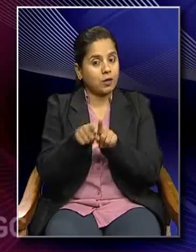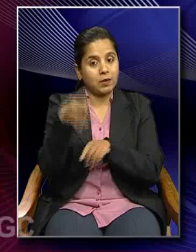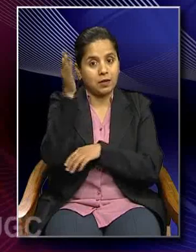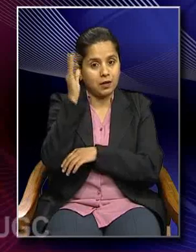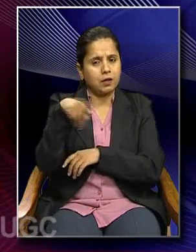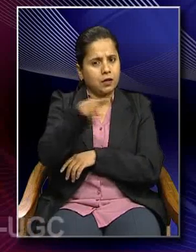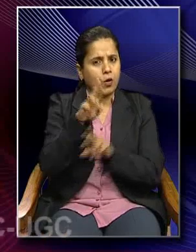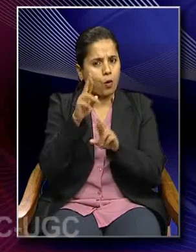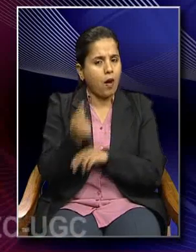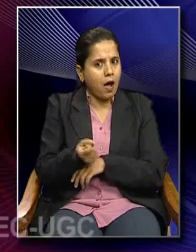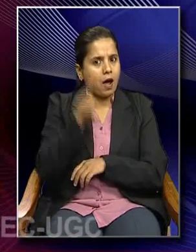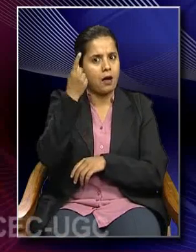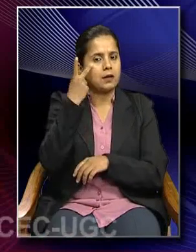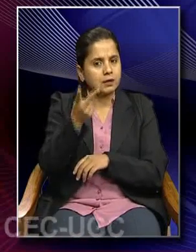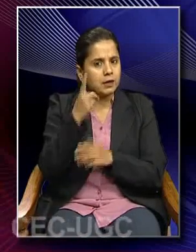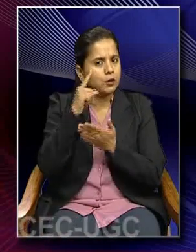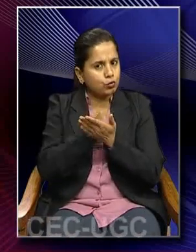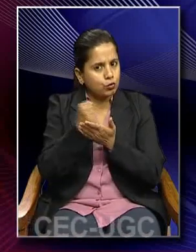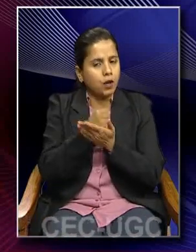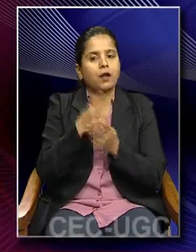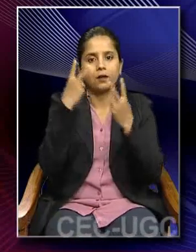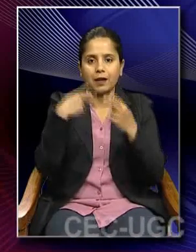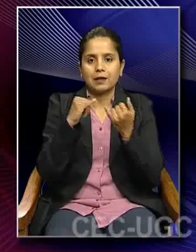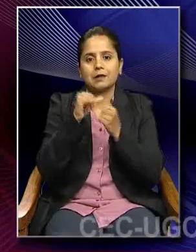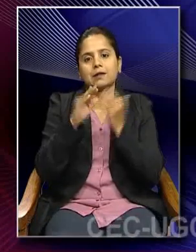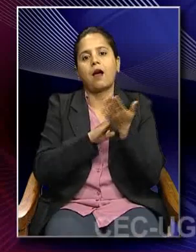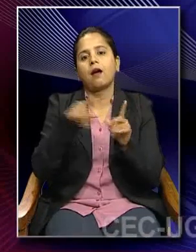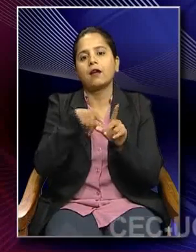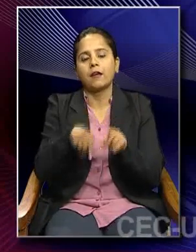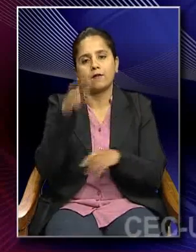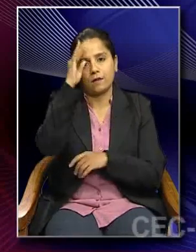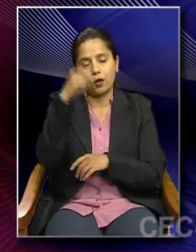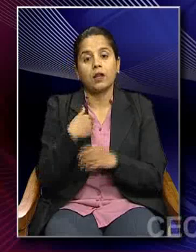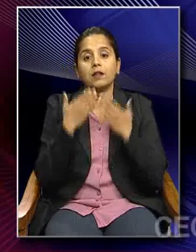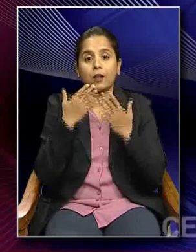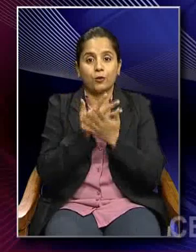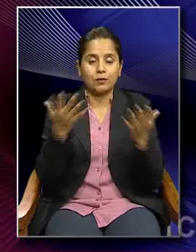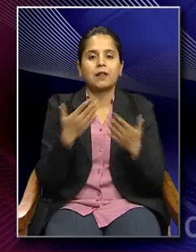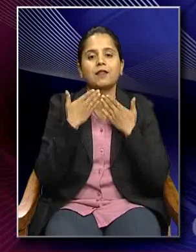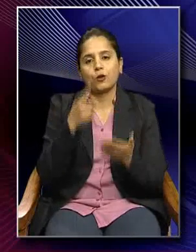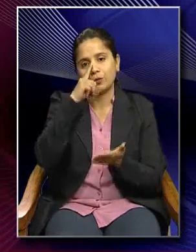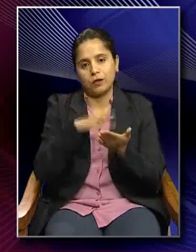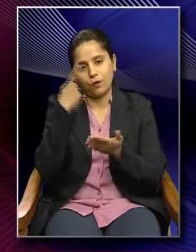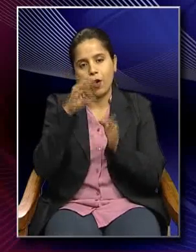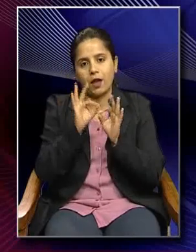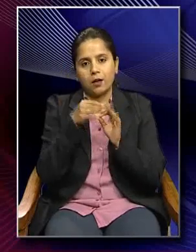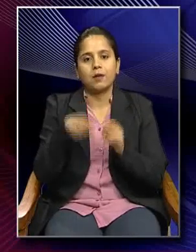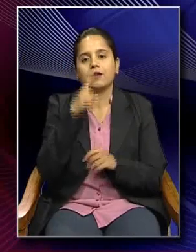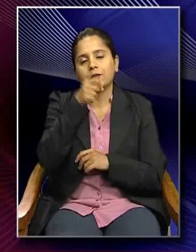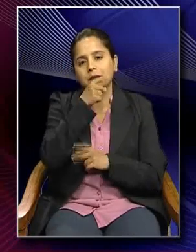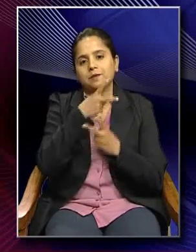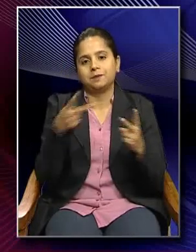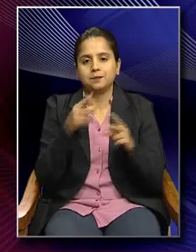to understand Sankhya philosophy with us. So thank you everyone, and thank you Ms. Manisha for interpreting the lectures.